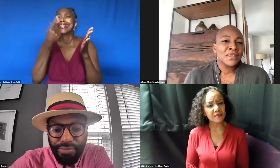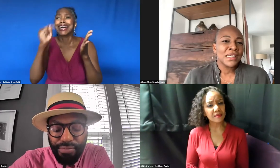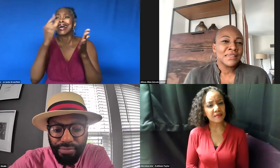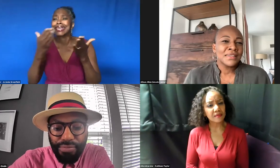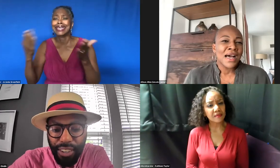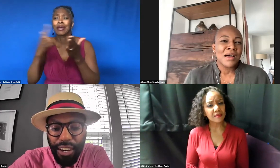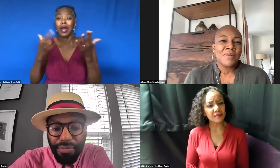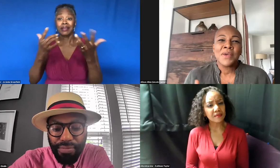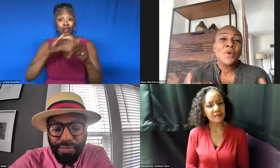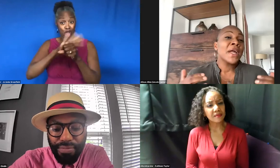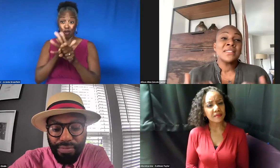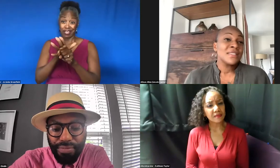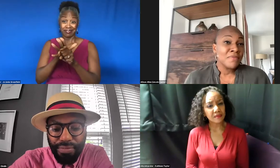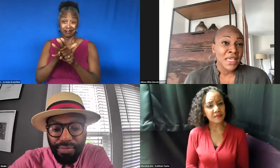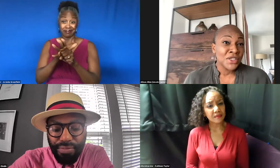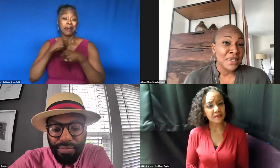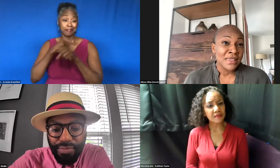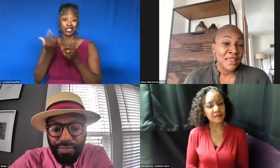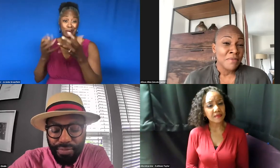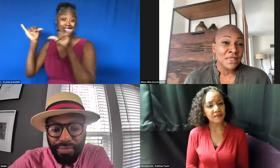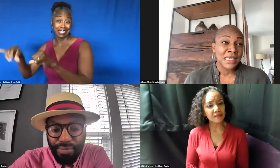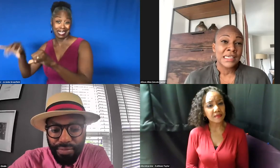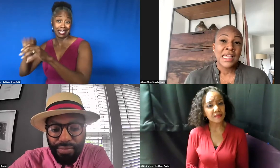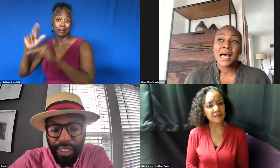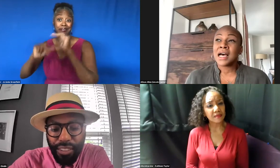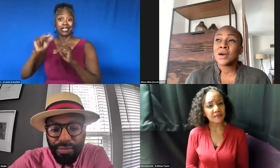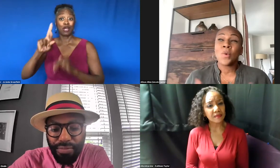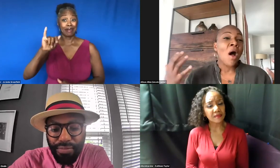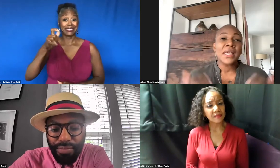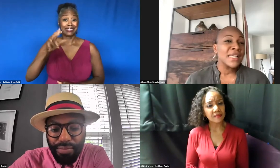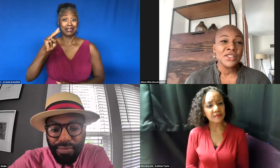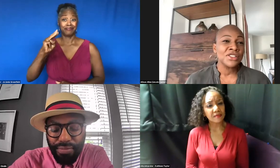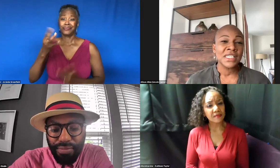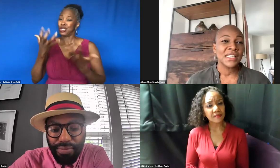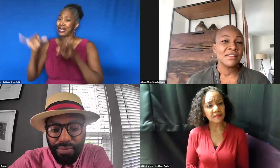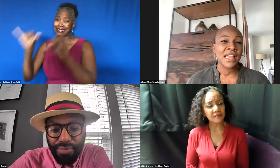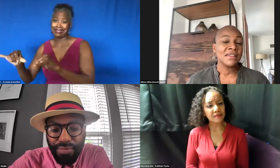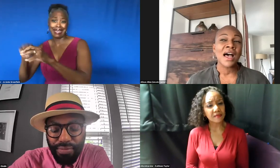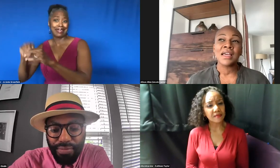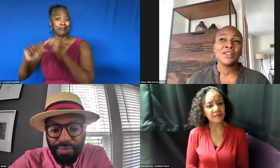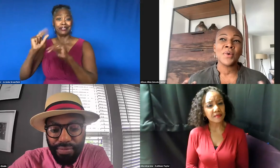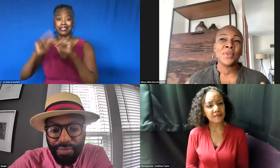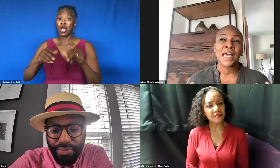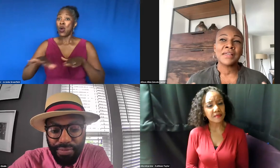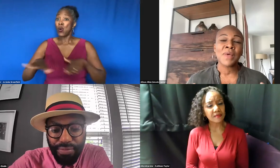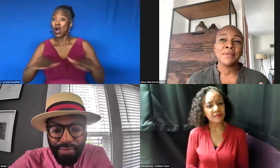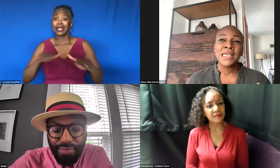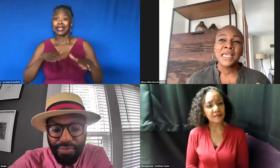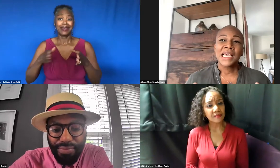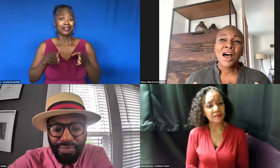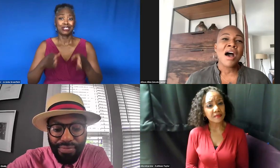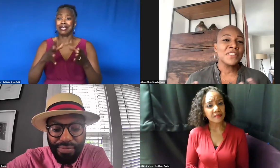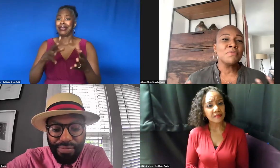stay in the building. Racism makes you want to stay in the building. Walking down the street and God, you know,